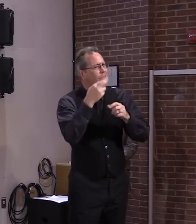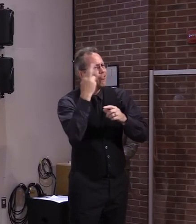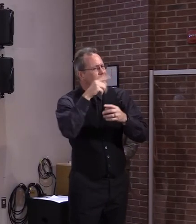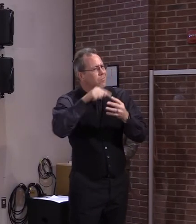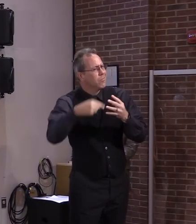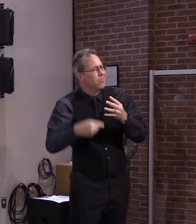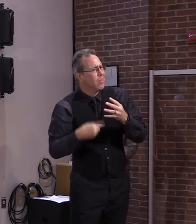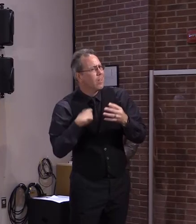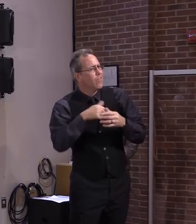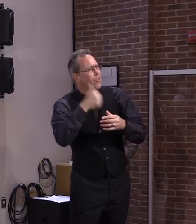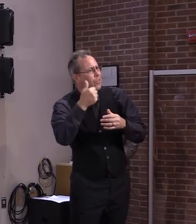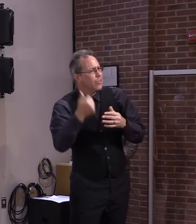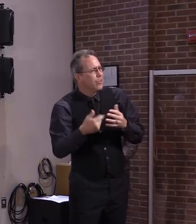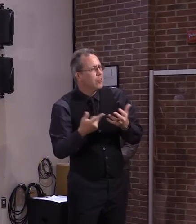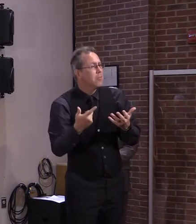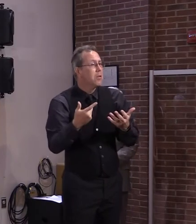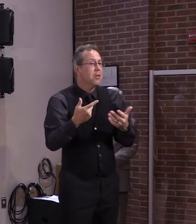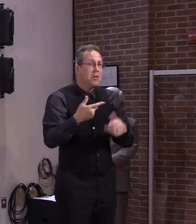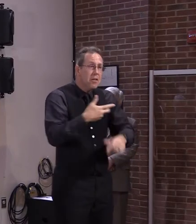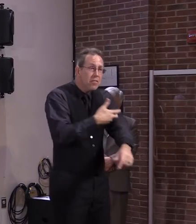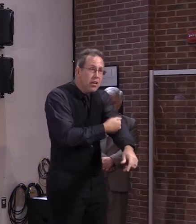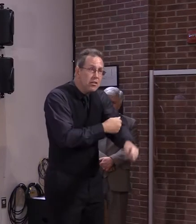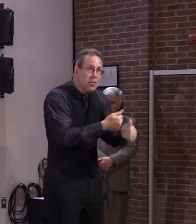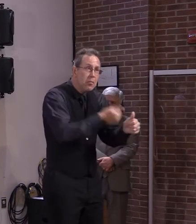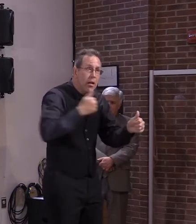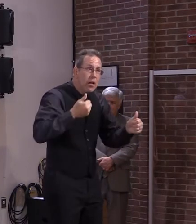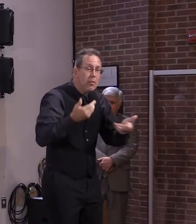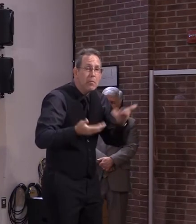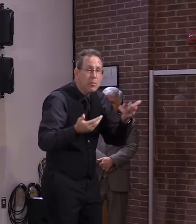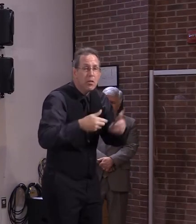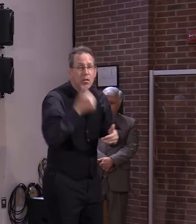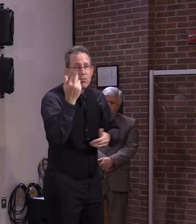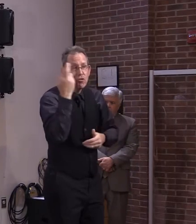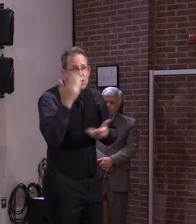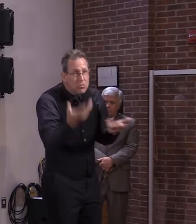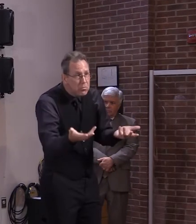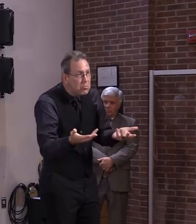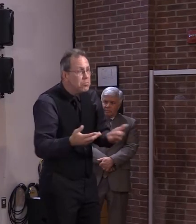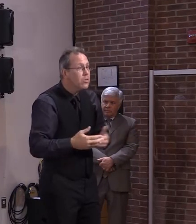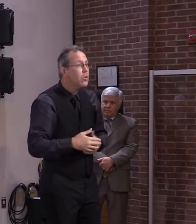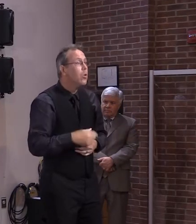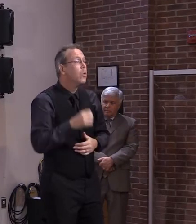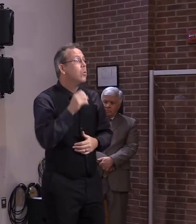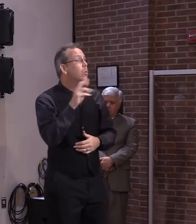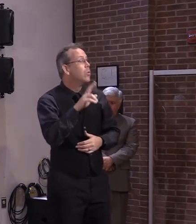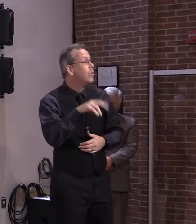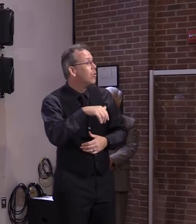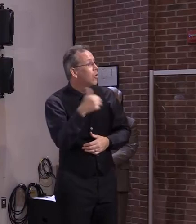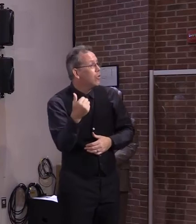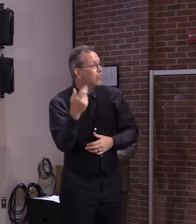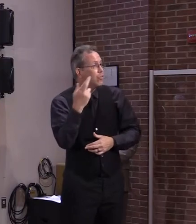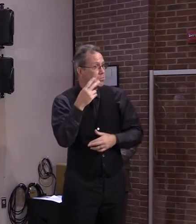of it. I would also raise as an issue, I'm not saying it is an issue, but you have to weigh it in the